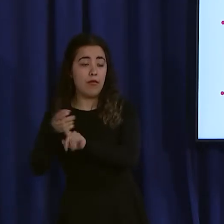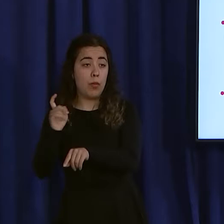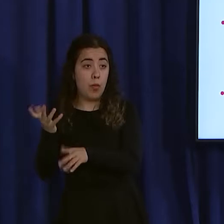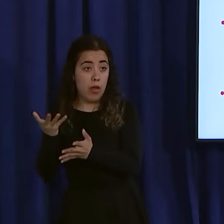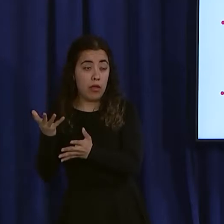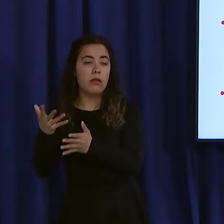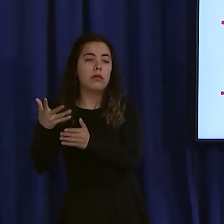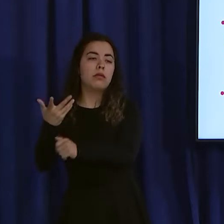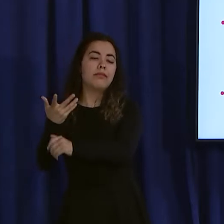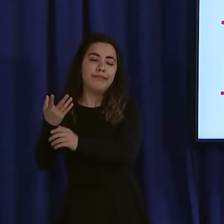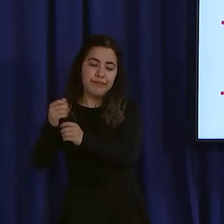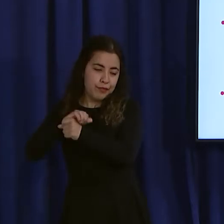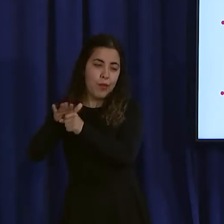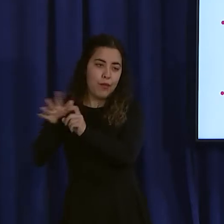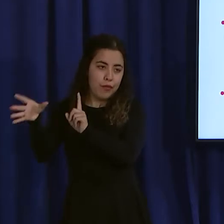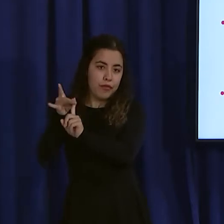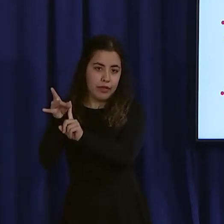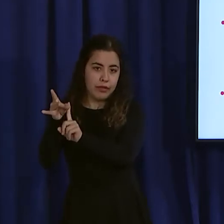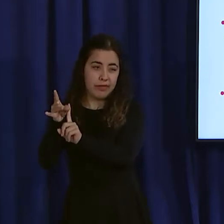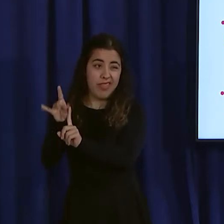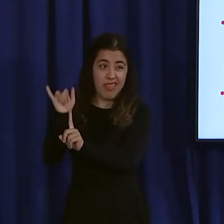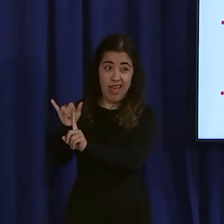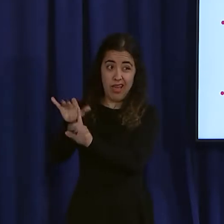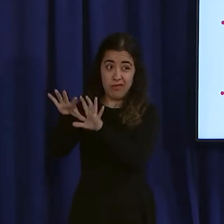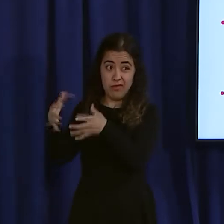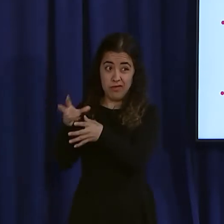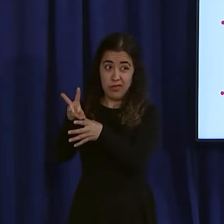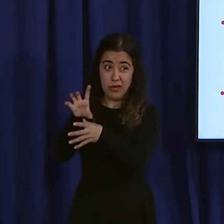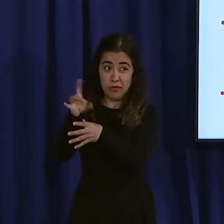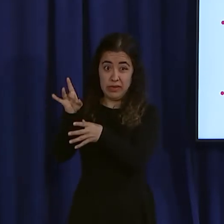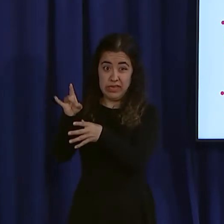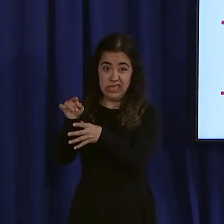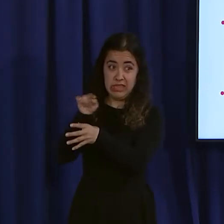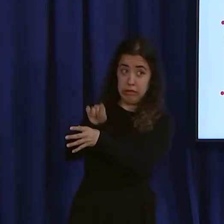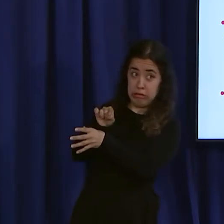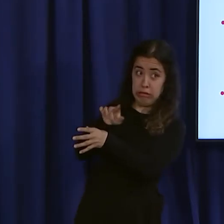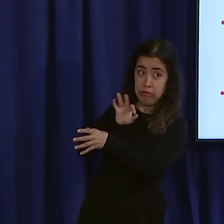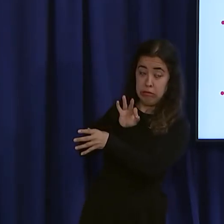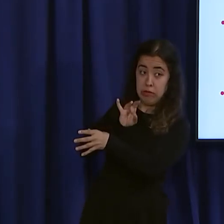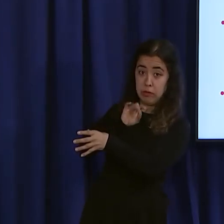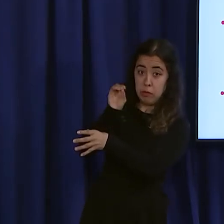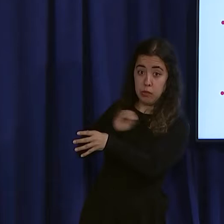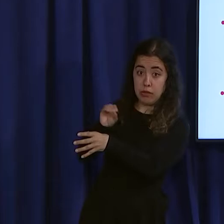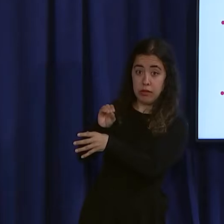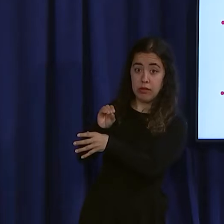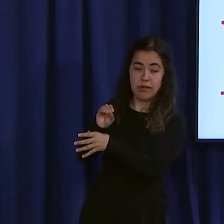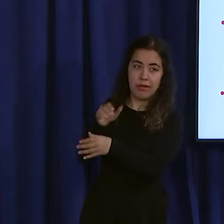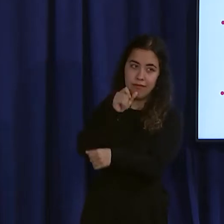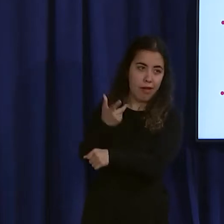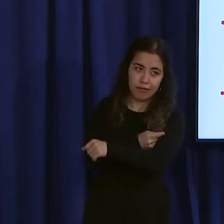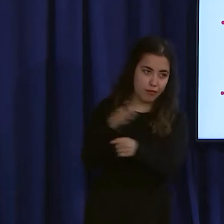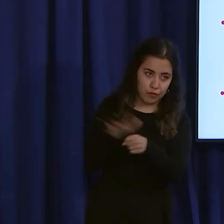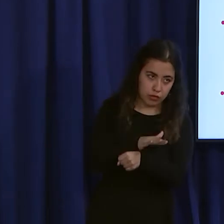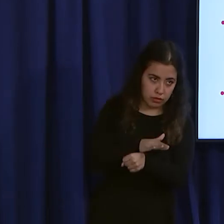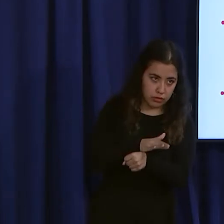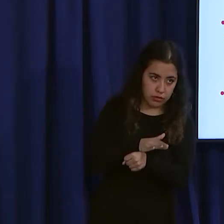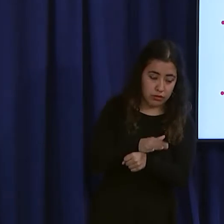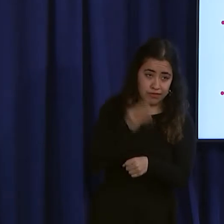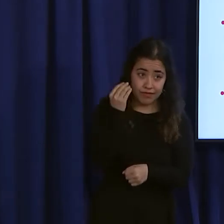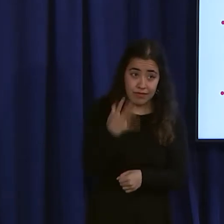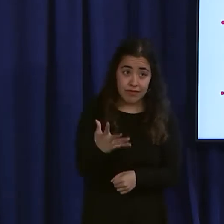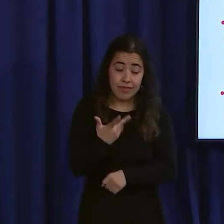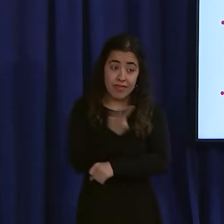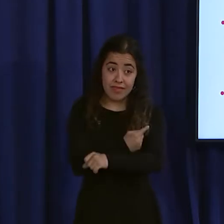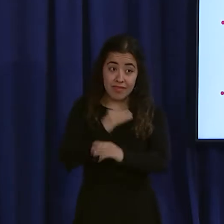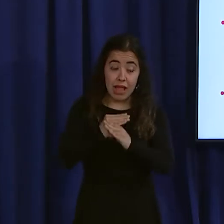fully vaccinated. I can't emphasize enough how well this vaccine is working. Here in Chicago, across the country, and